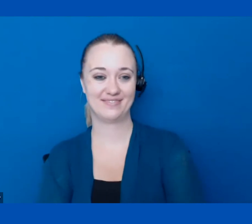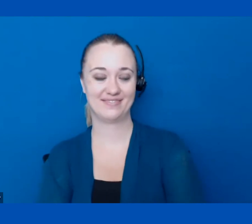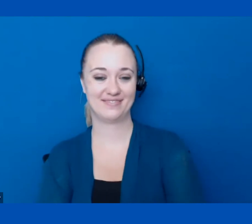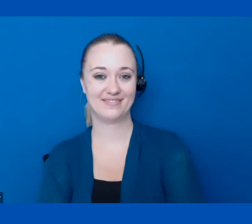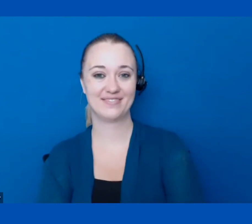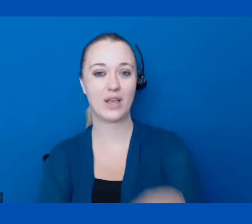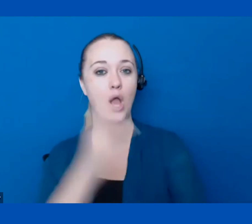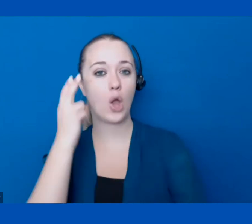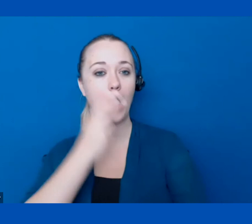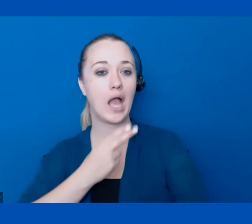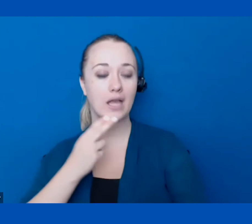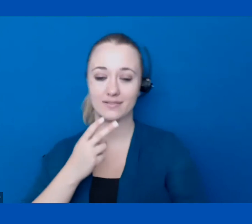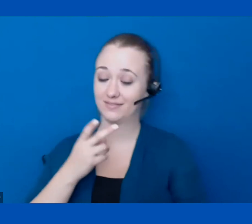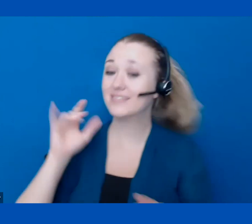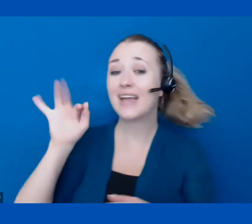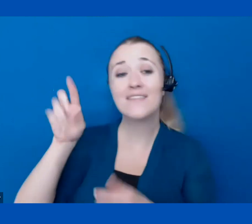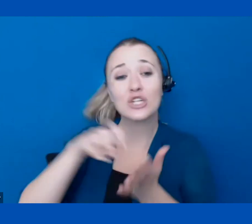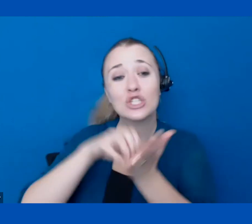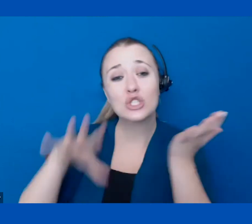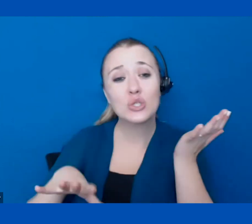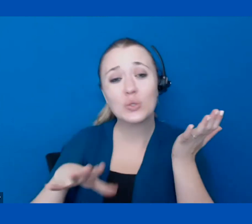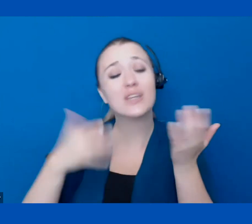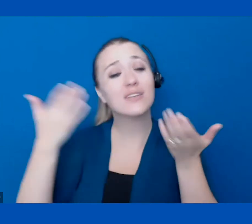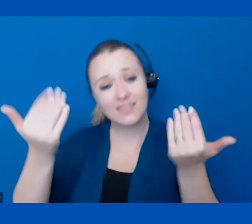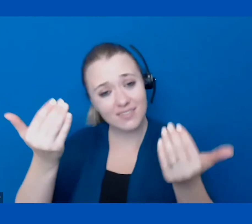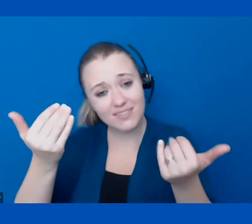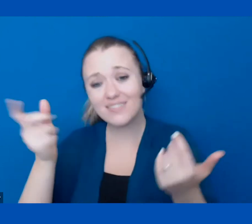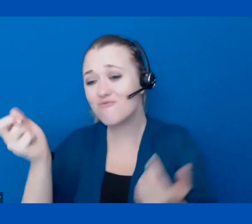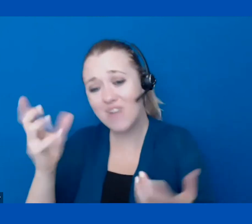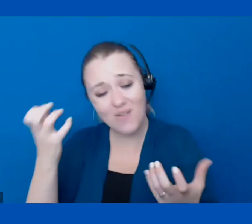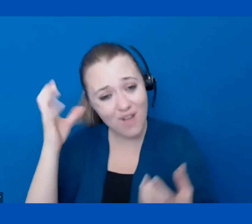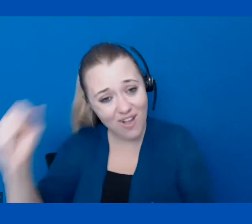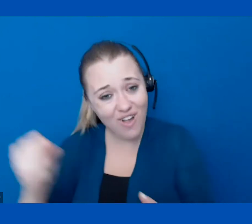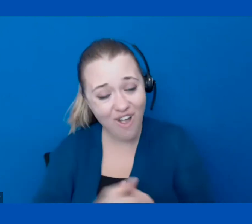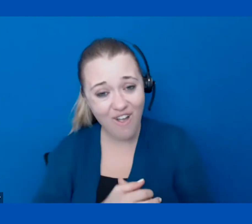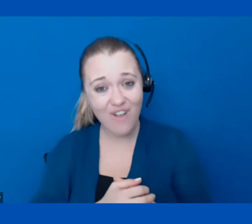Actually, you know what? If you're a student, just shout out. Where do you want to go? Anywhere you want to go in the world.